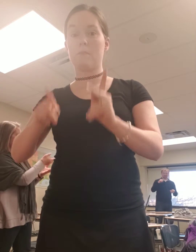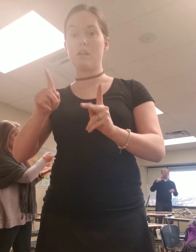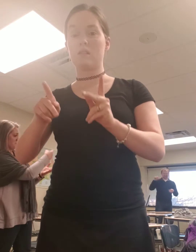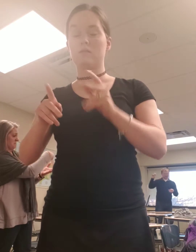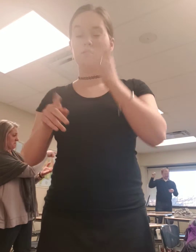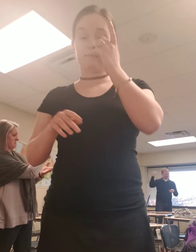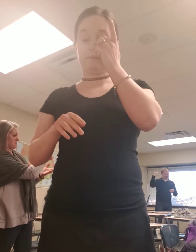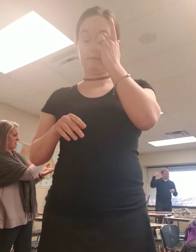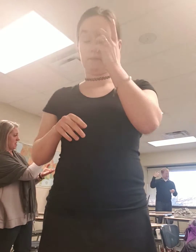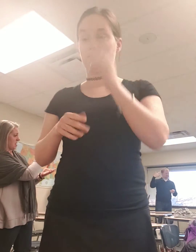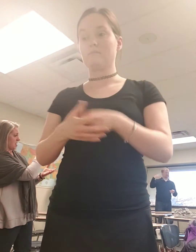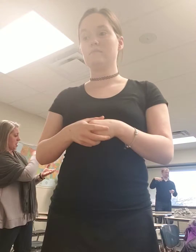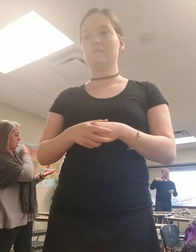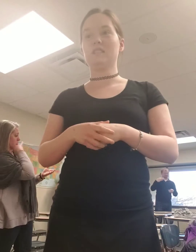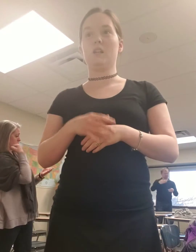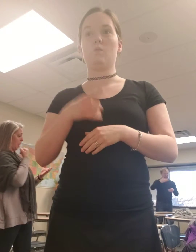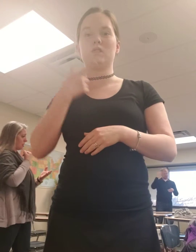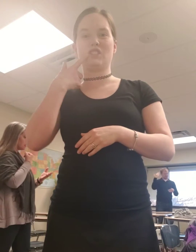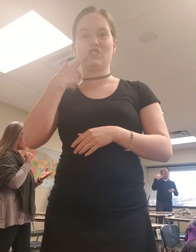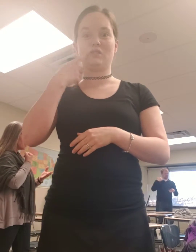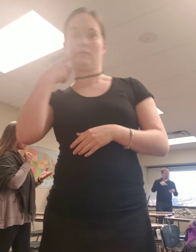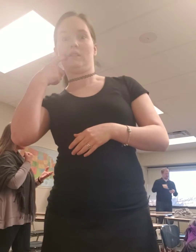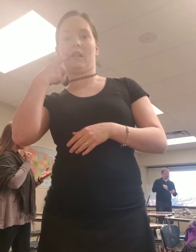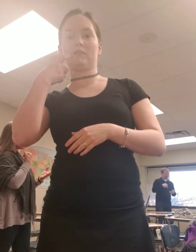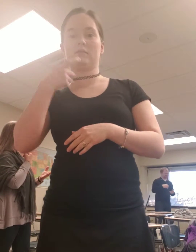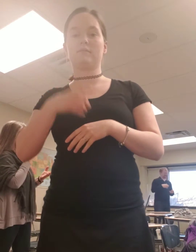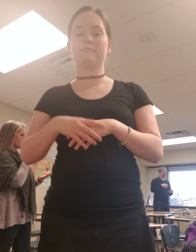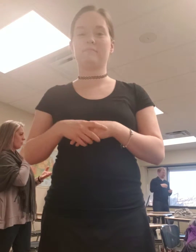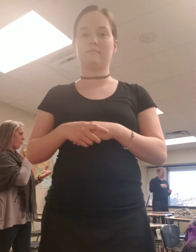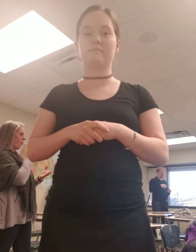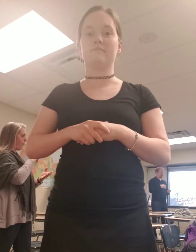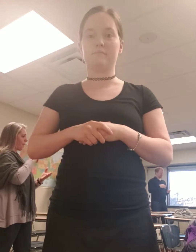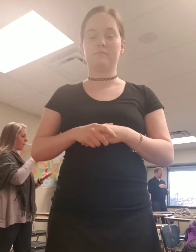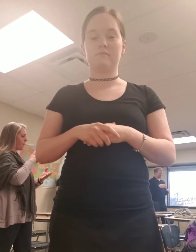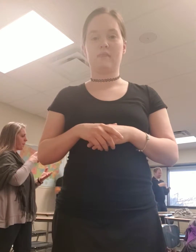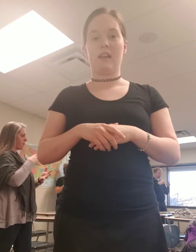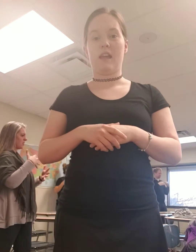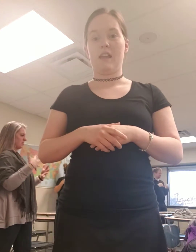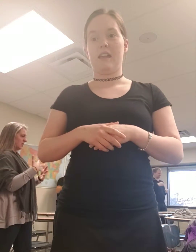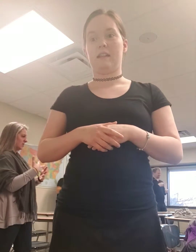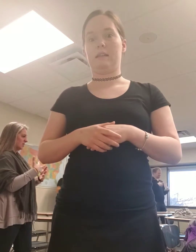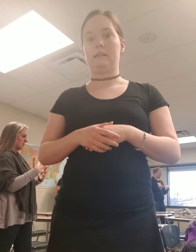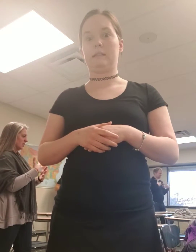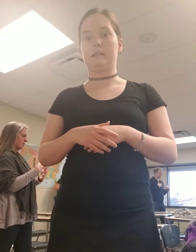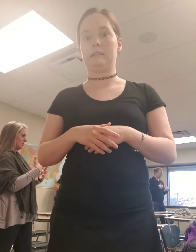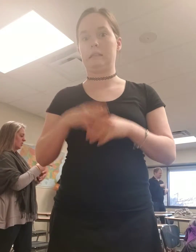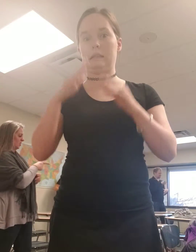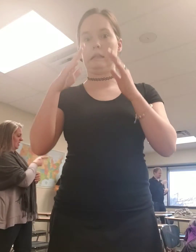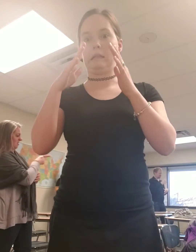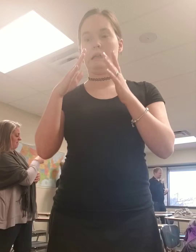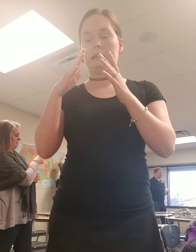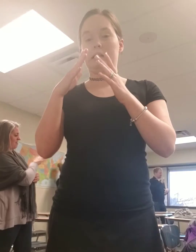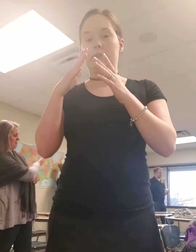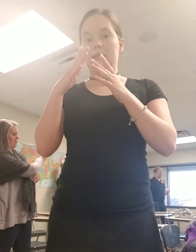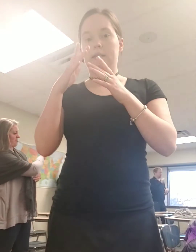to be wrong. Perhaps jealousy, doubt, fear, okay, when things are different from us, when people say things